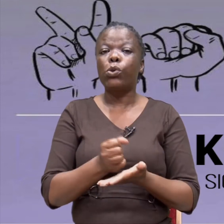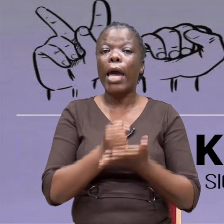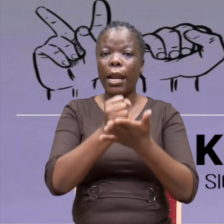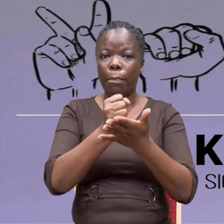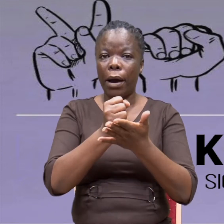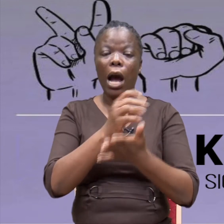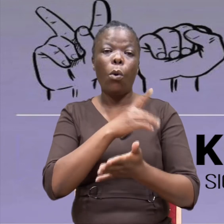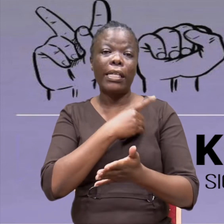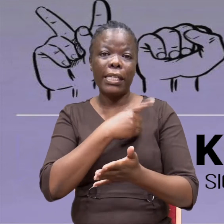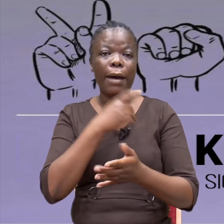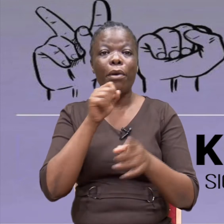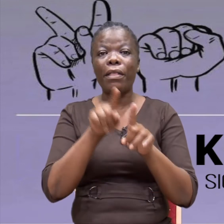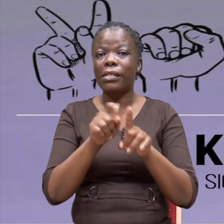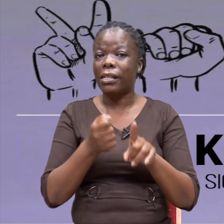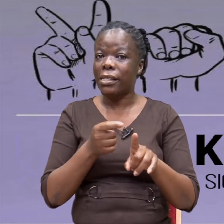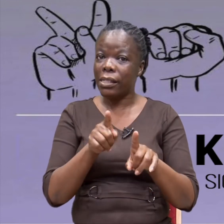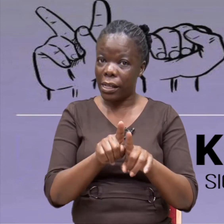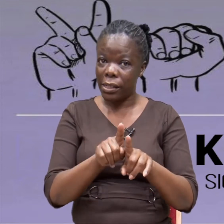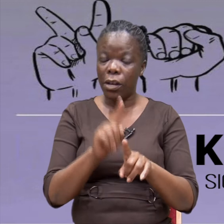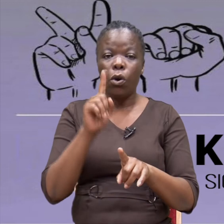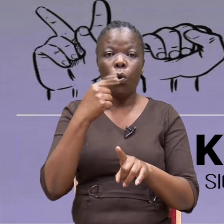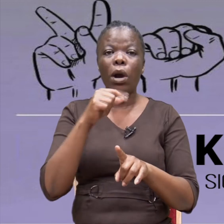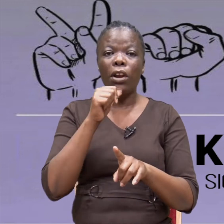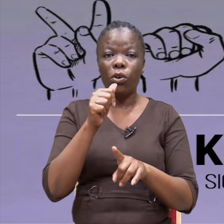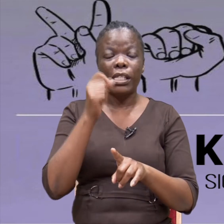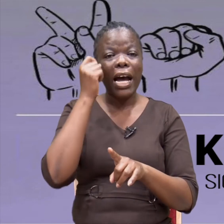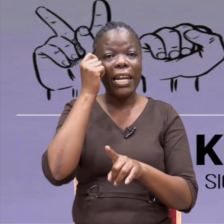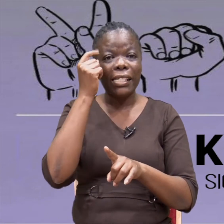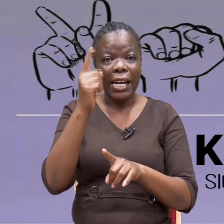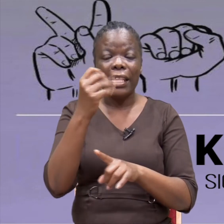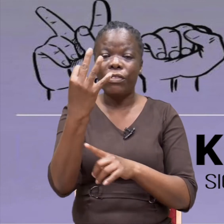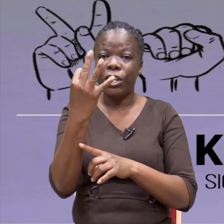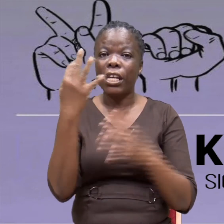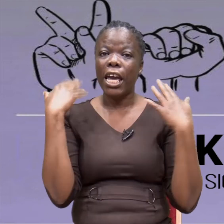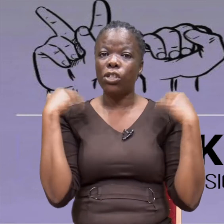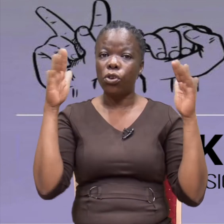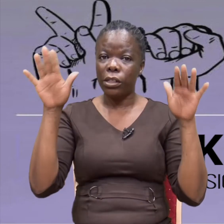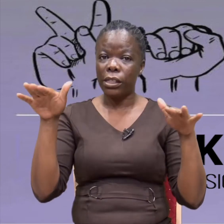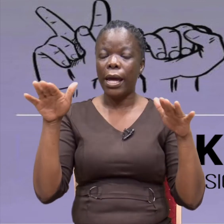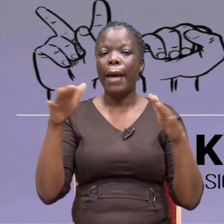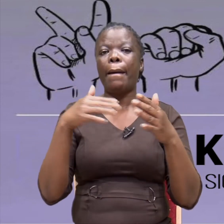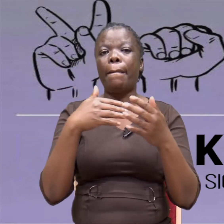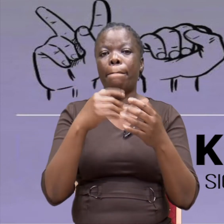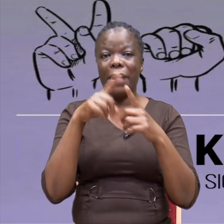help our dear brothers and sisters who cannot understand the three angels'